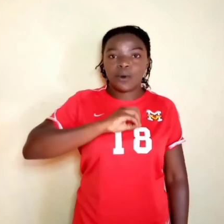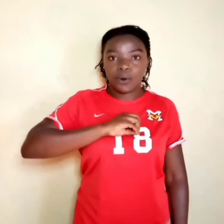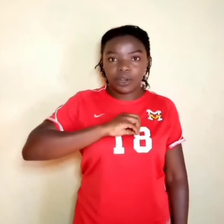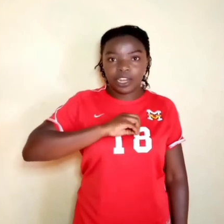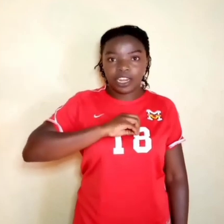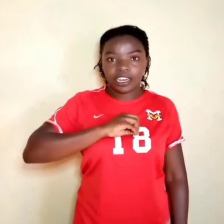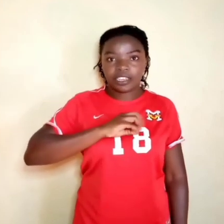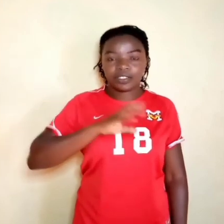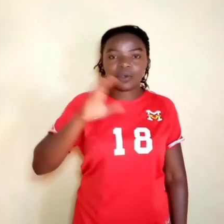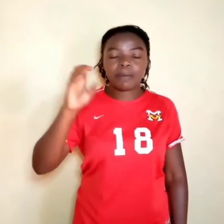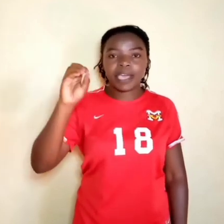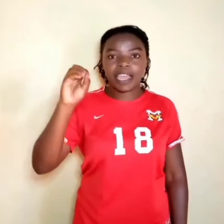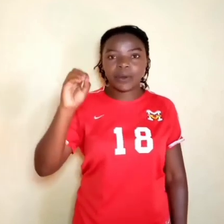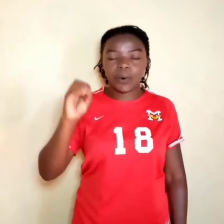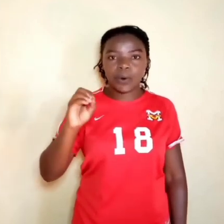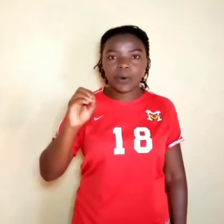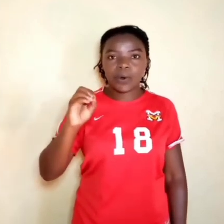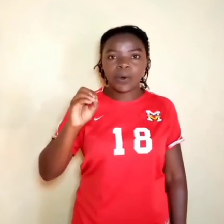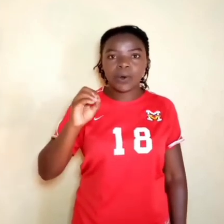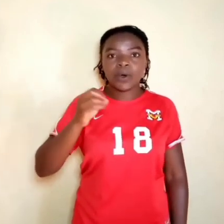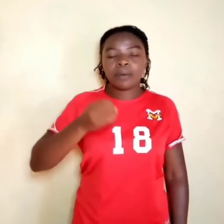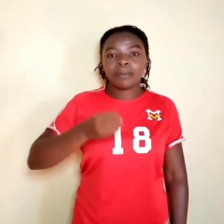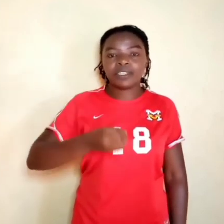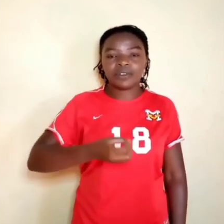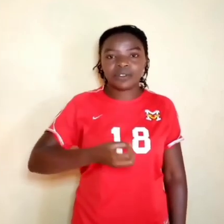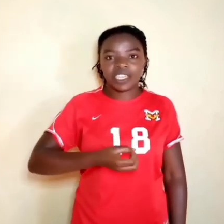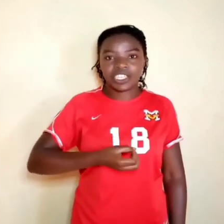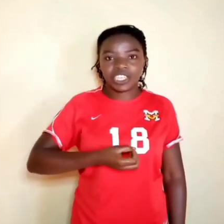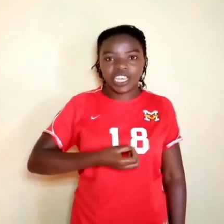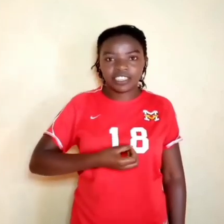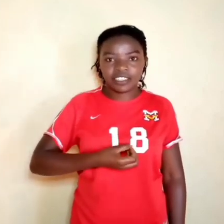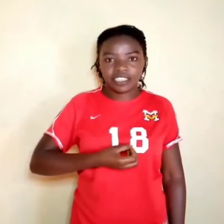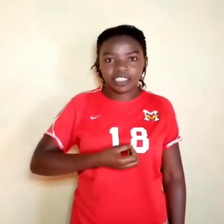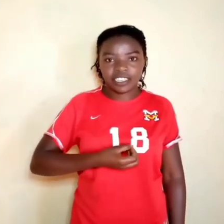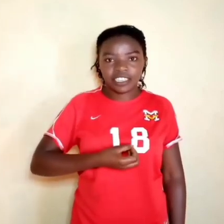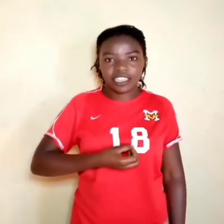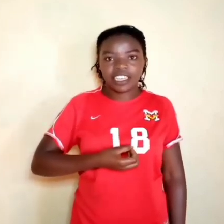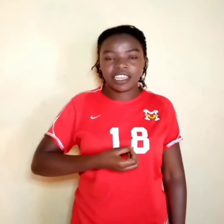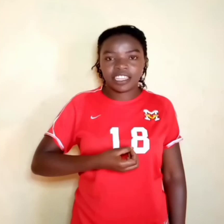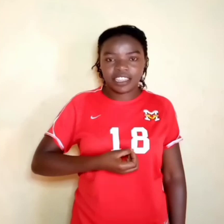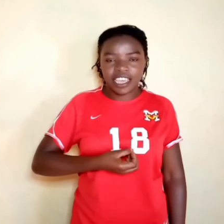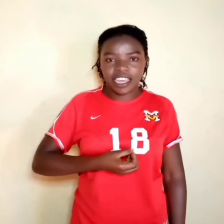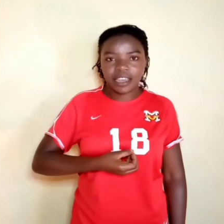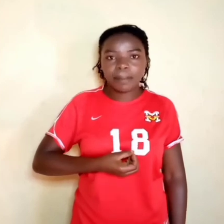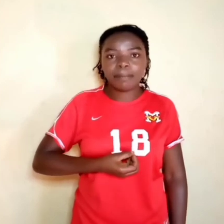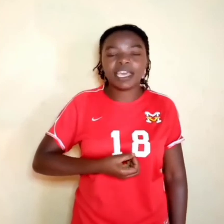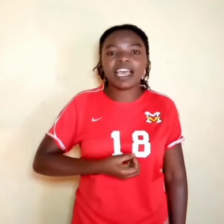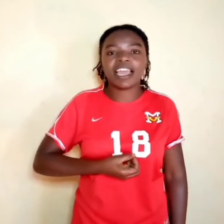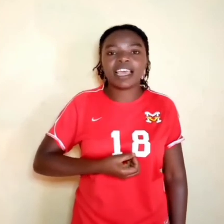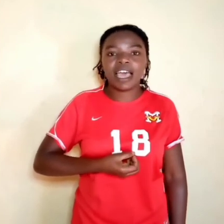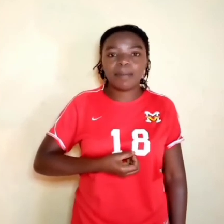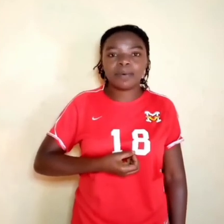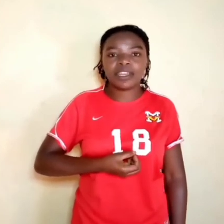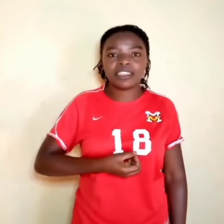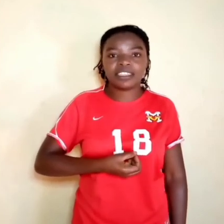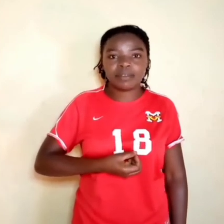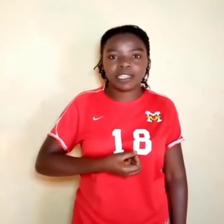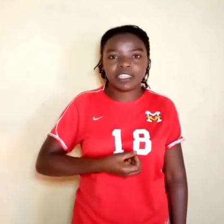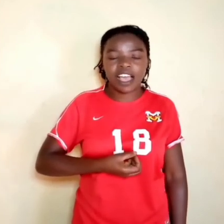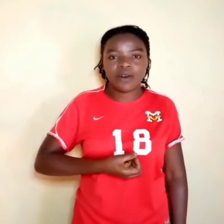on. So we make an O, put it on the chest, then make an upward semicircle